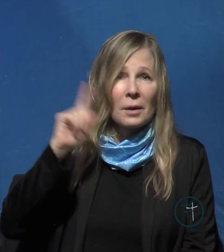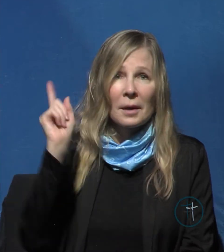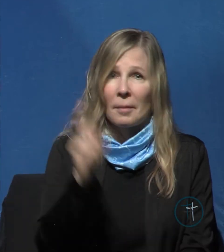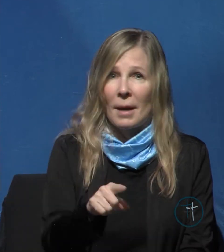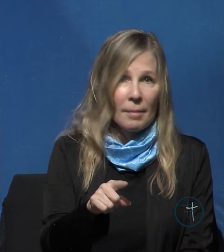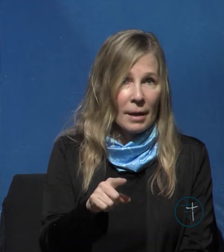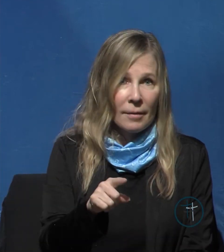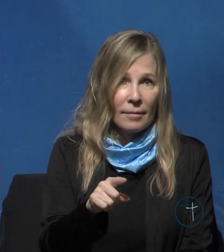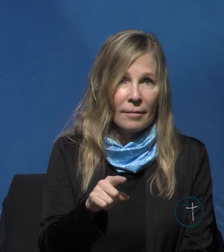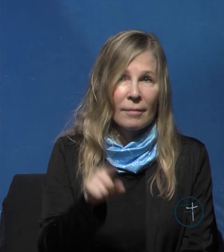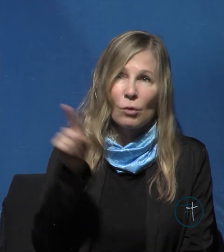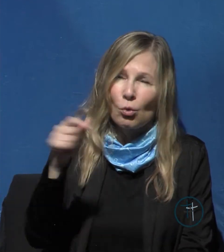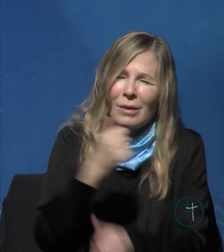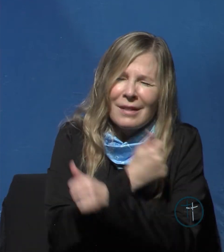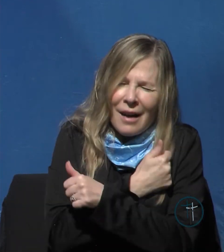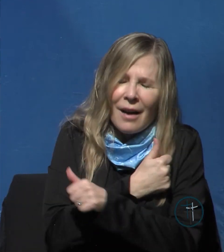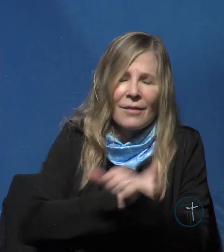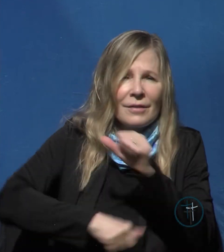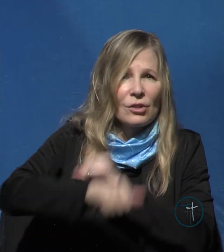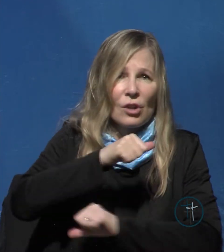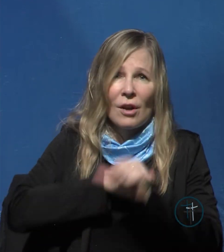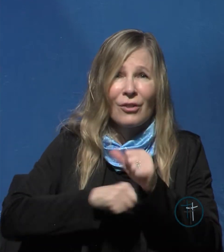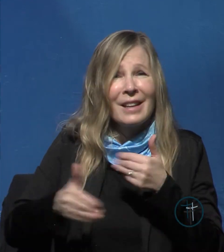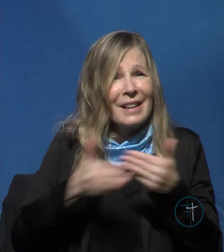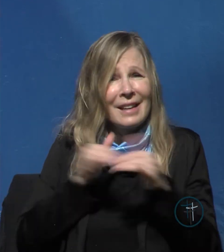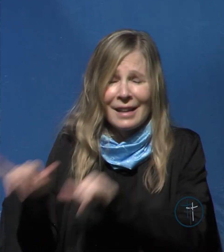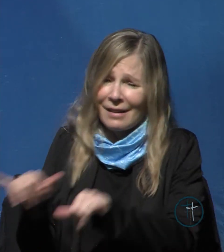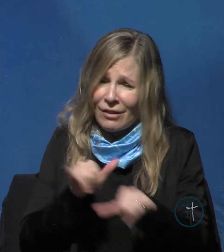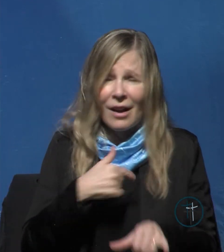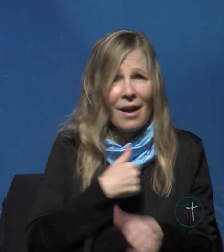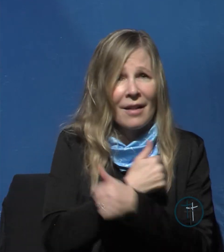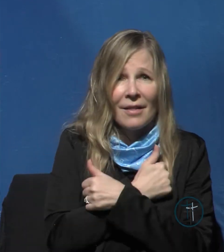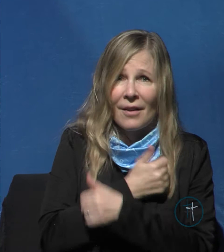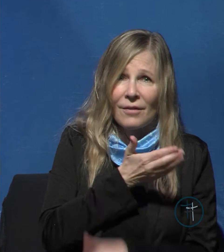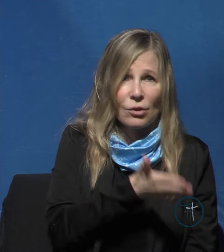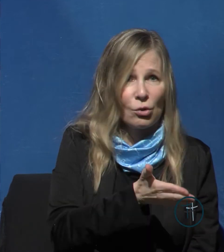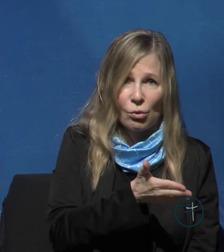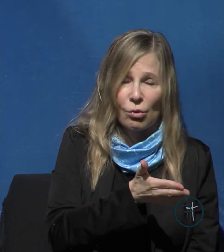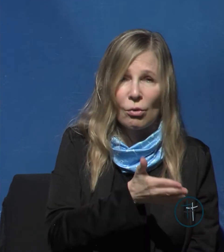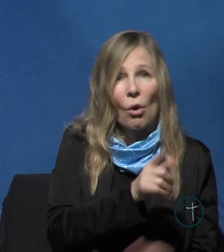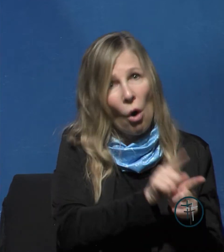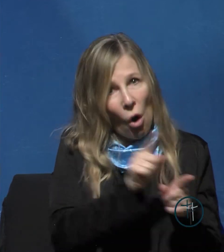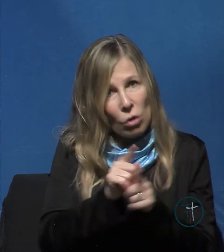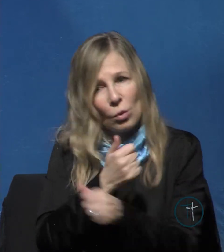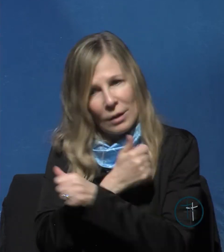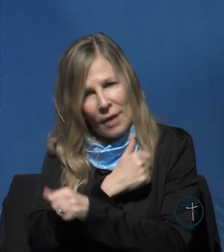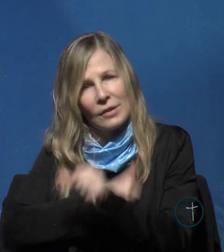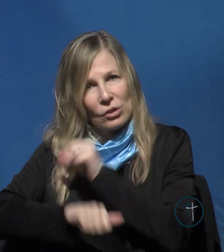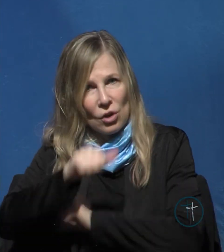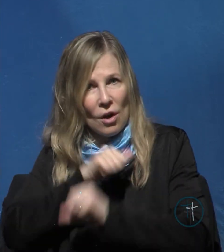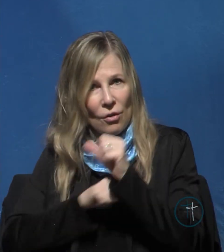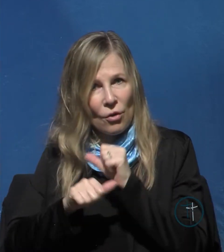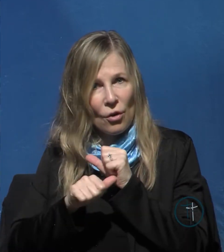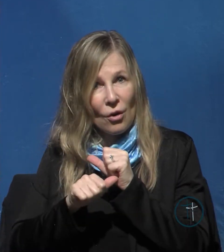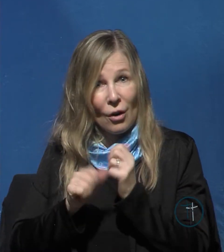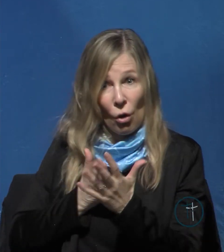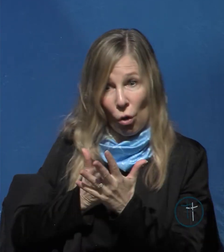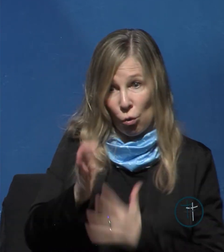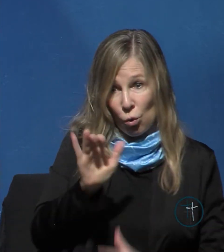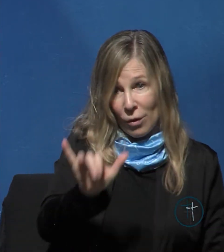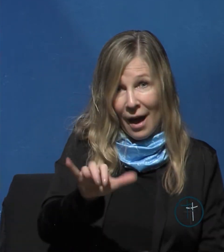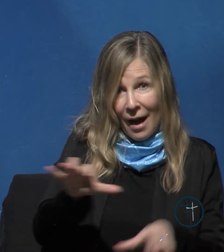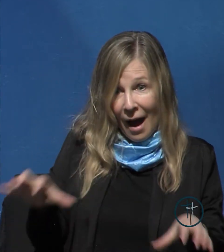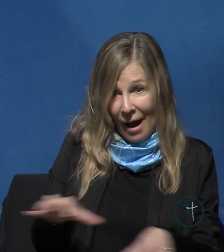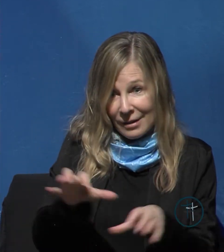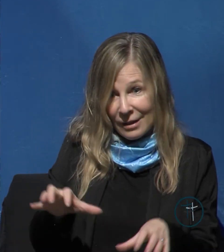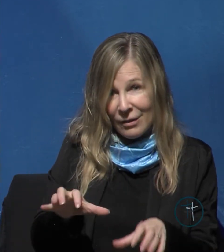you, that you love one another, even as I have loved you, that you also love one another. By this, all men